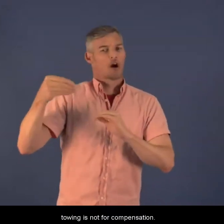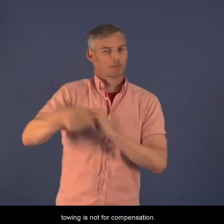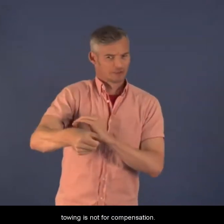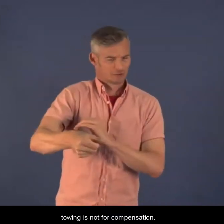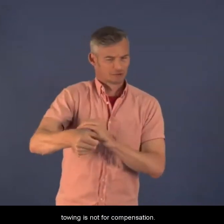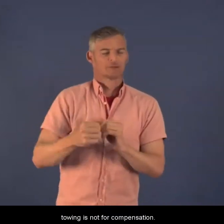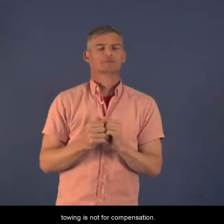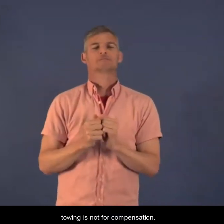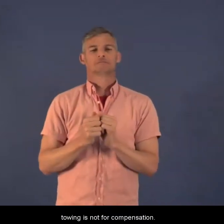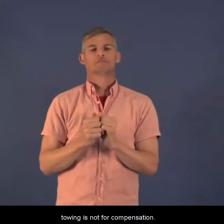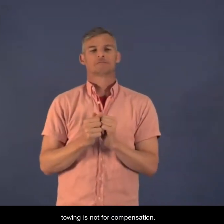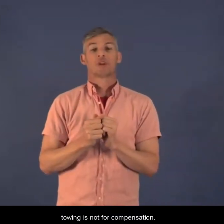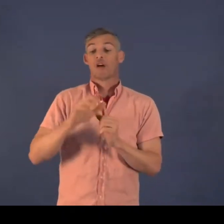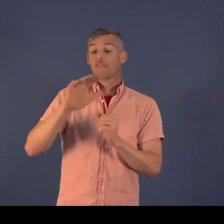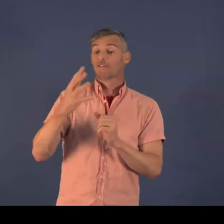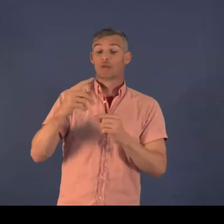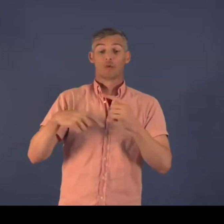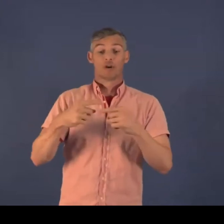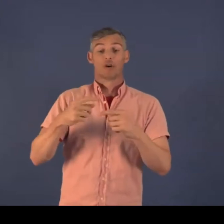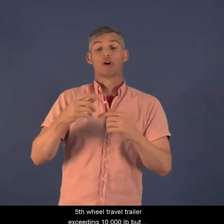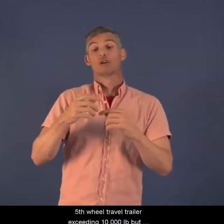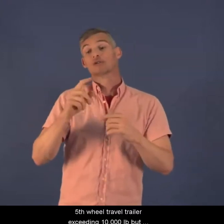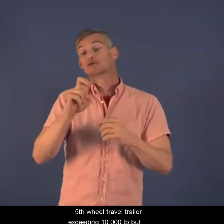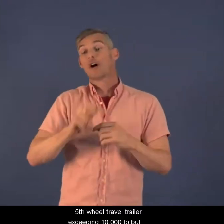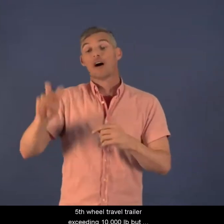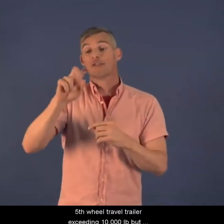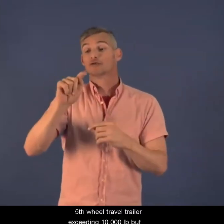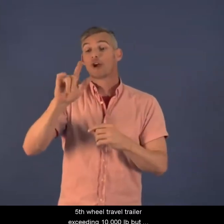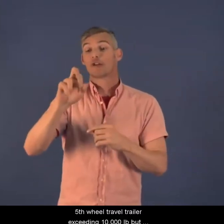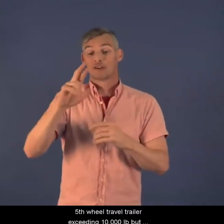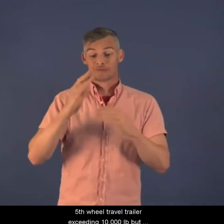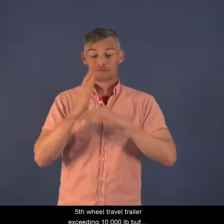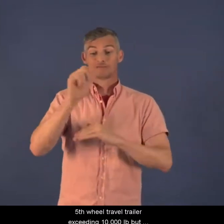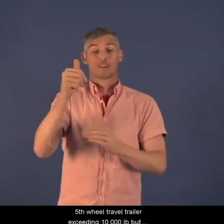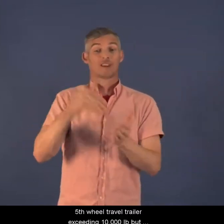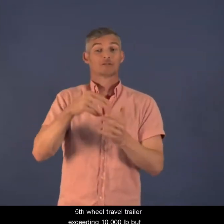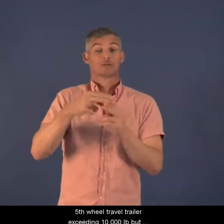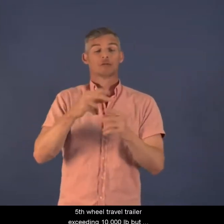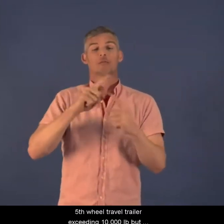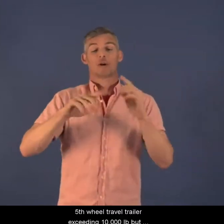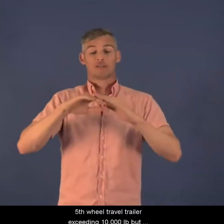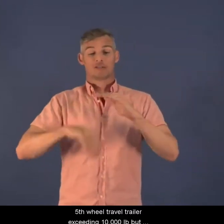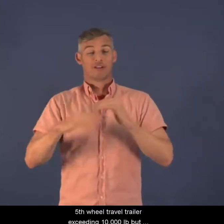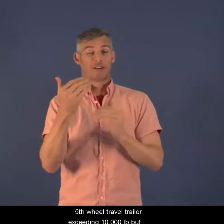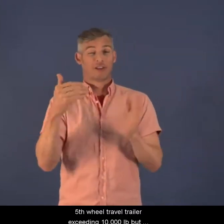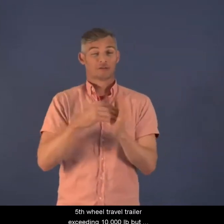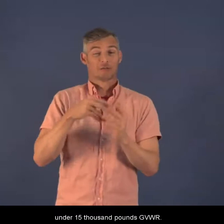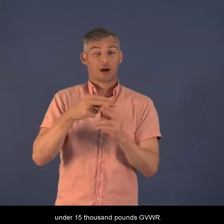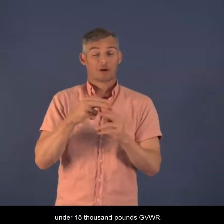towing is not for compensation. A fifth wheel travel trailer exceeding 10,000 pounds but under 15,000